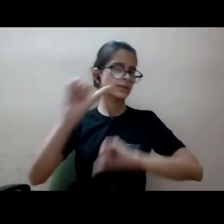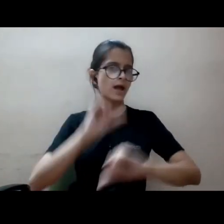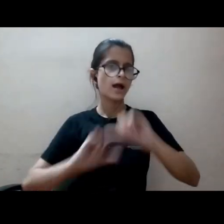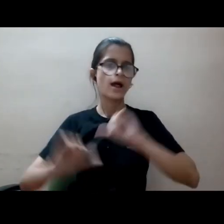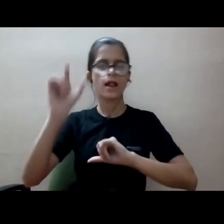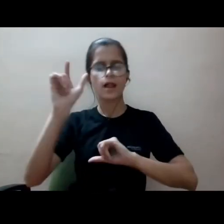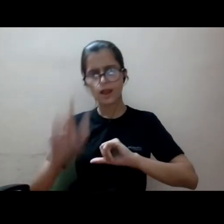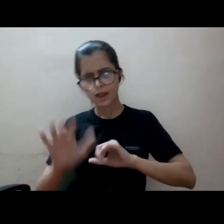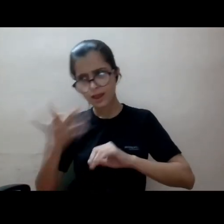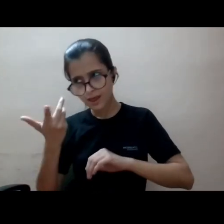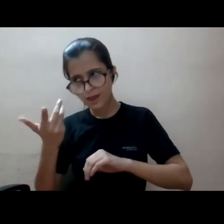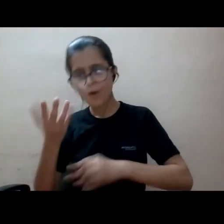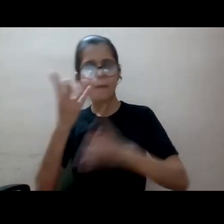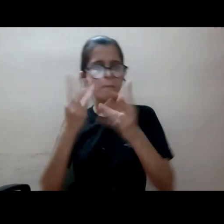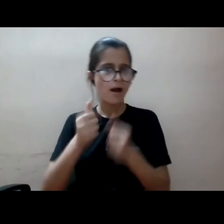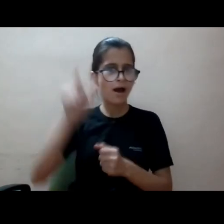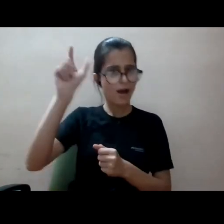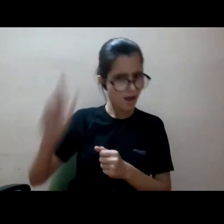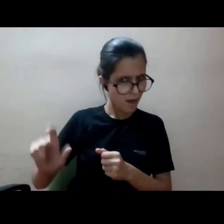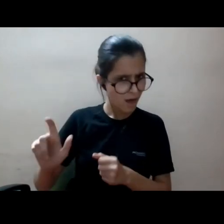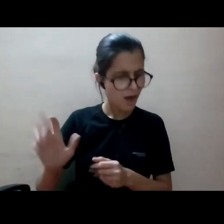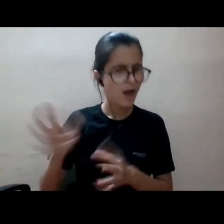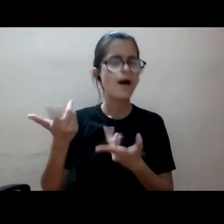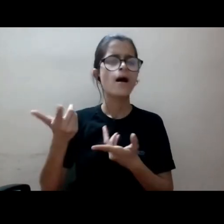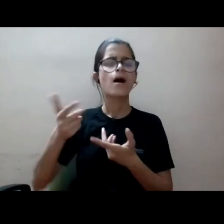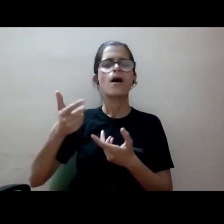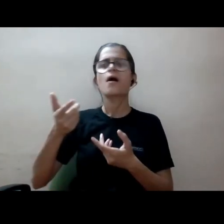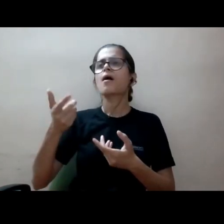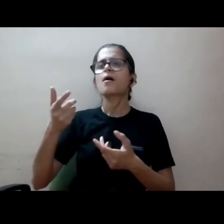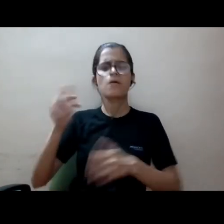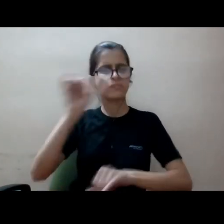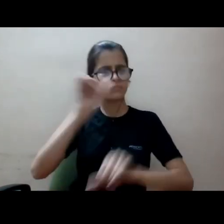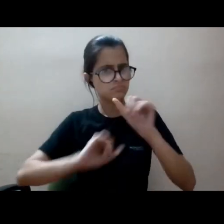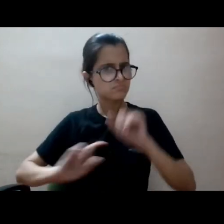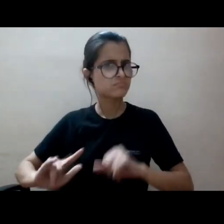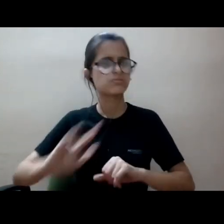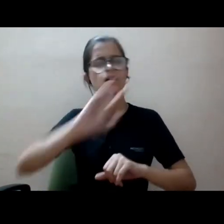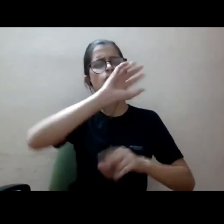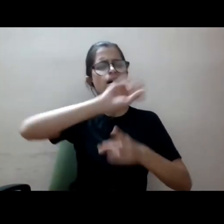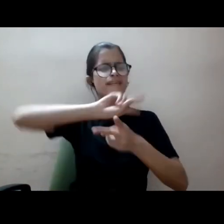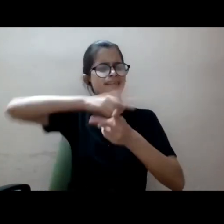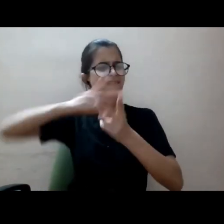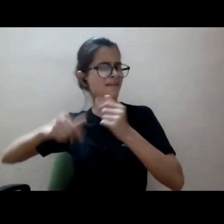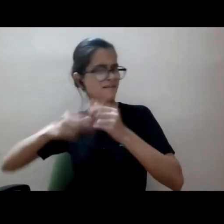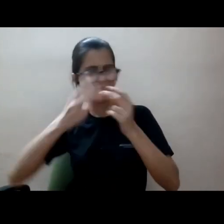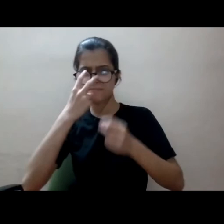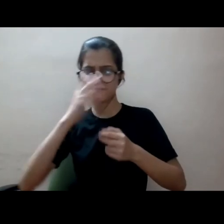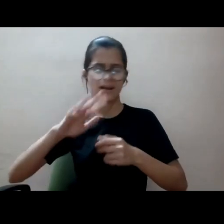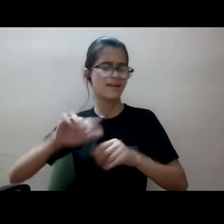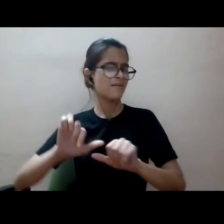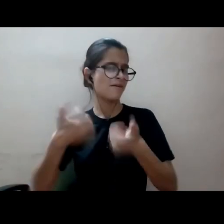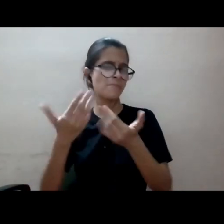Why not be a mathematician? Why not be a rocket scientist? I mean, these are all things blind people can do,